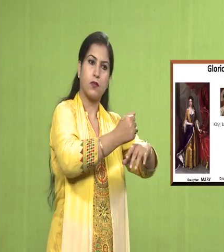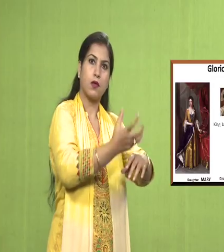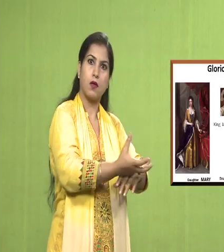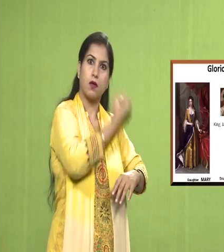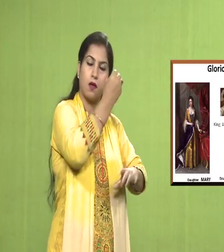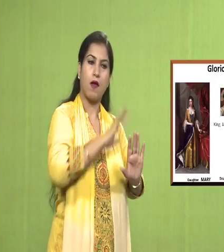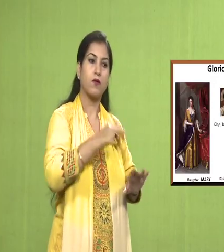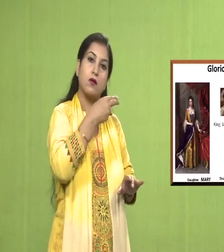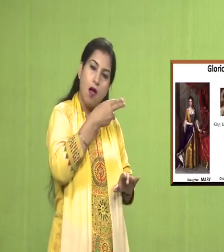movement.